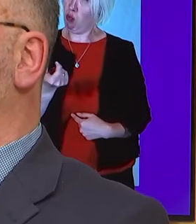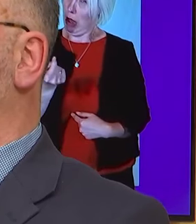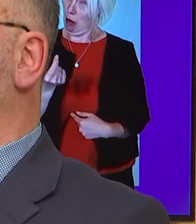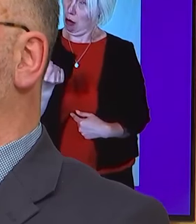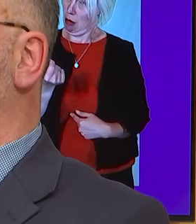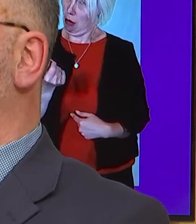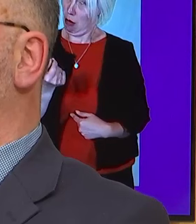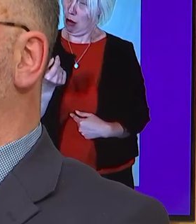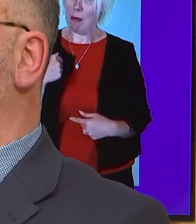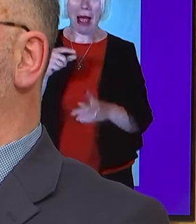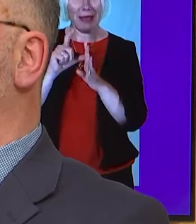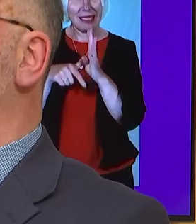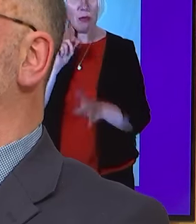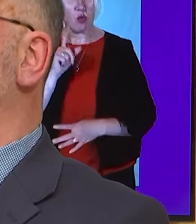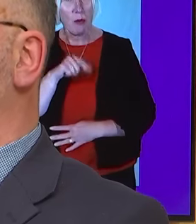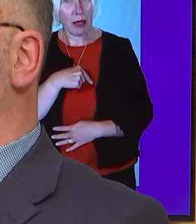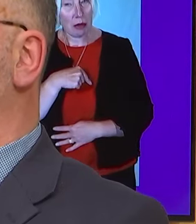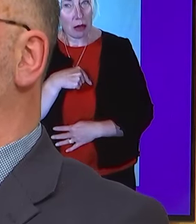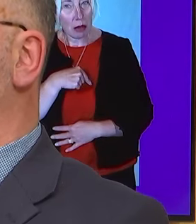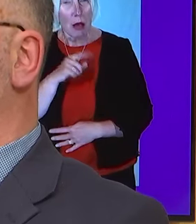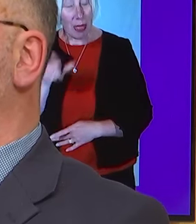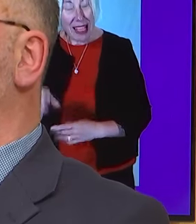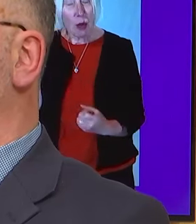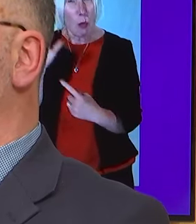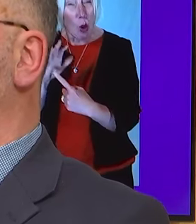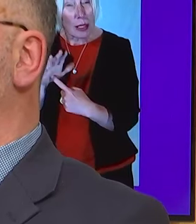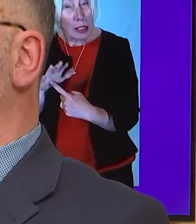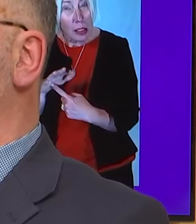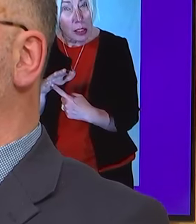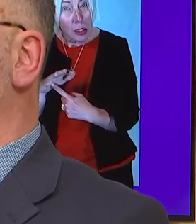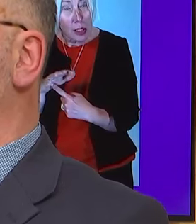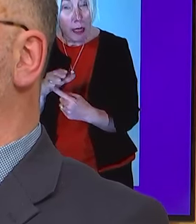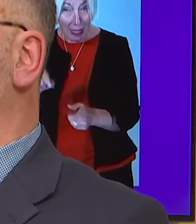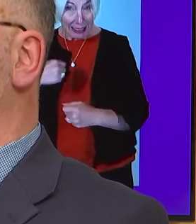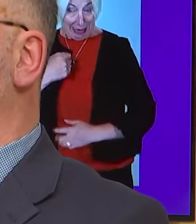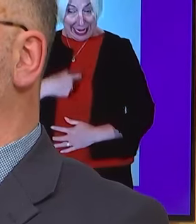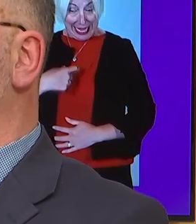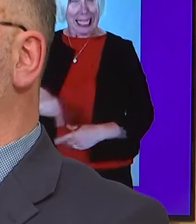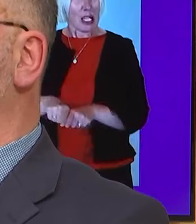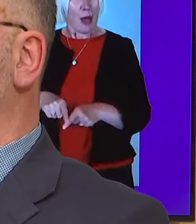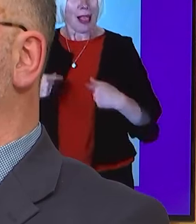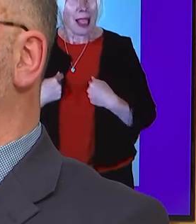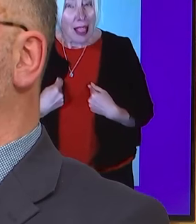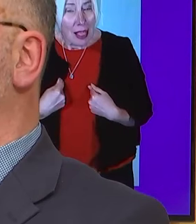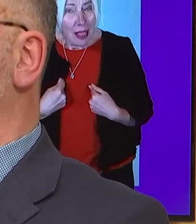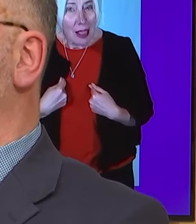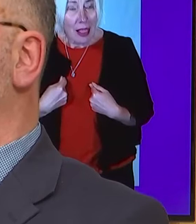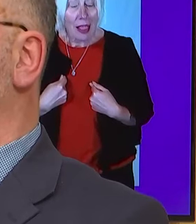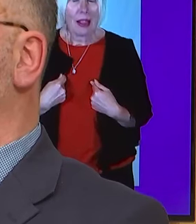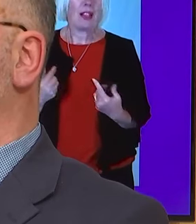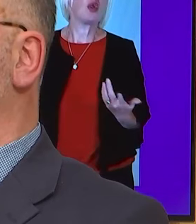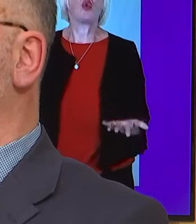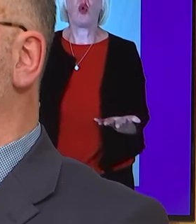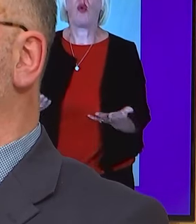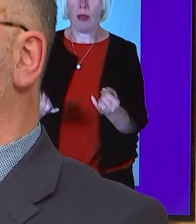But I'm a disabled woman, and that is as part and important part of my identity as anything else. And to the